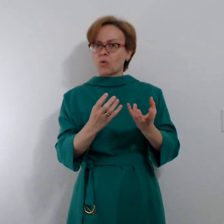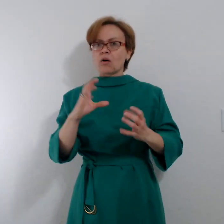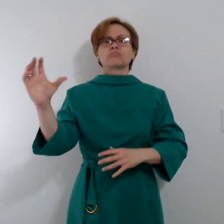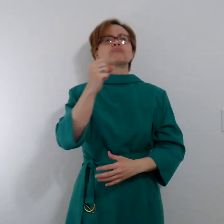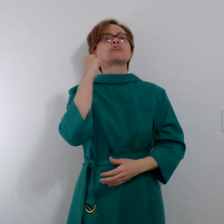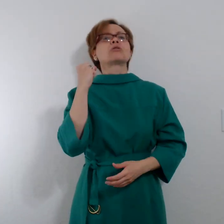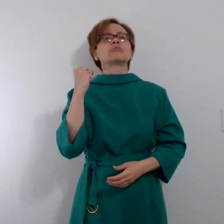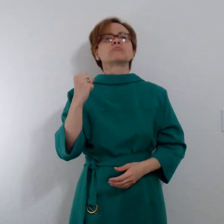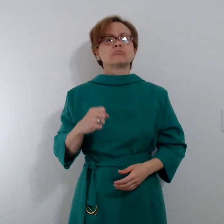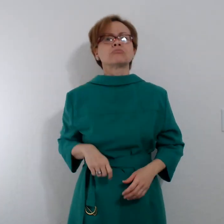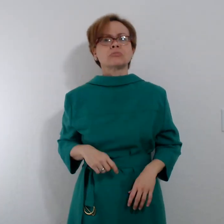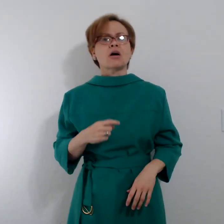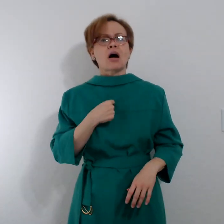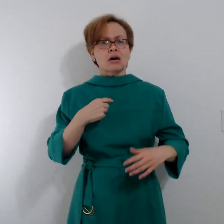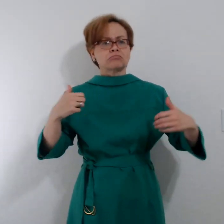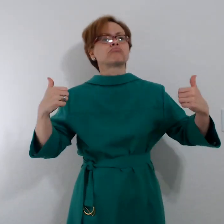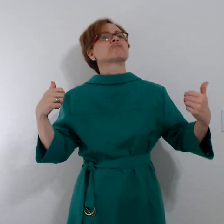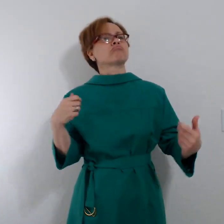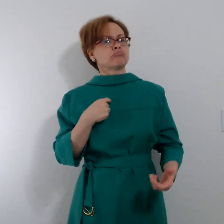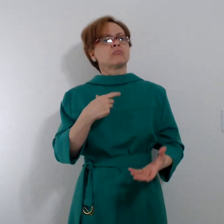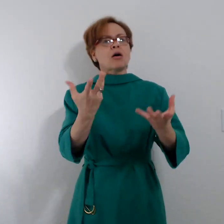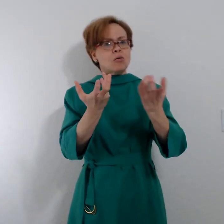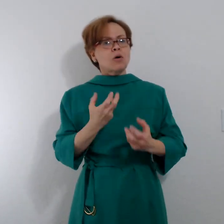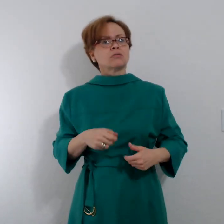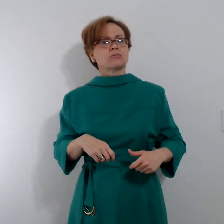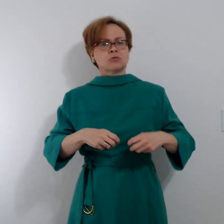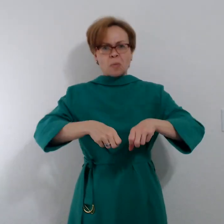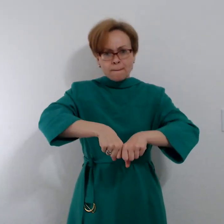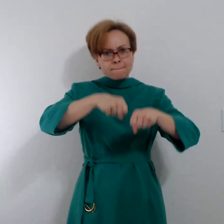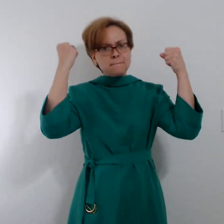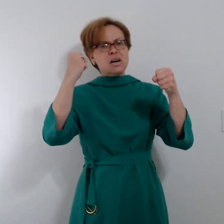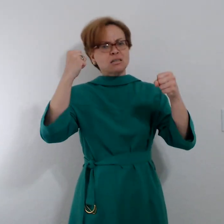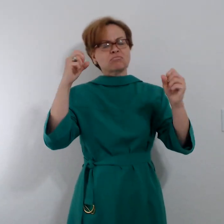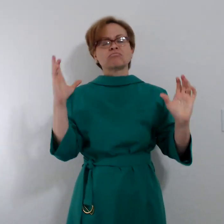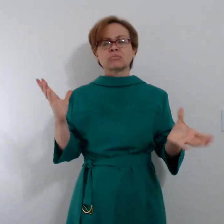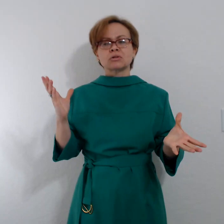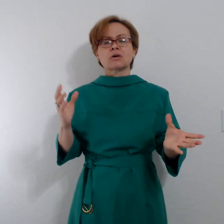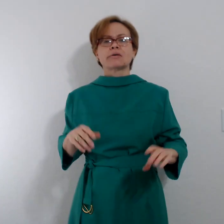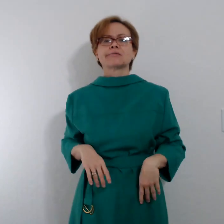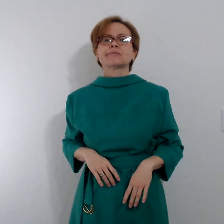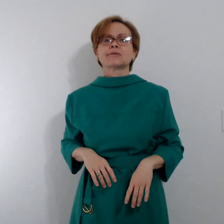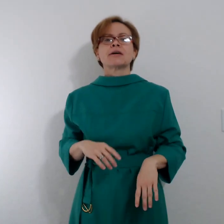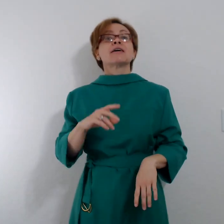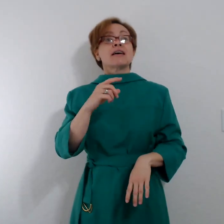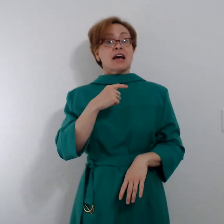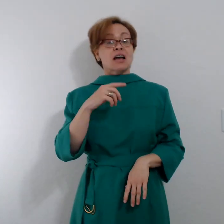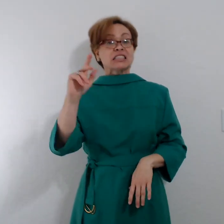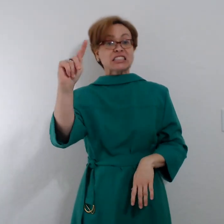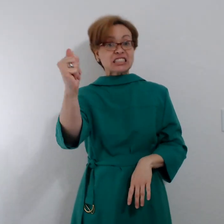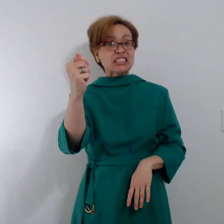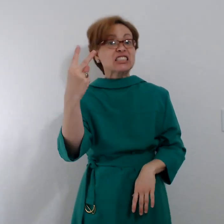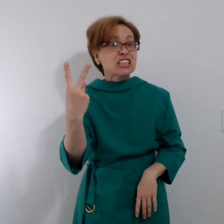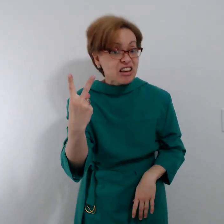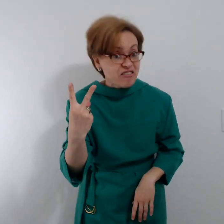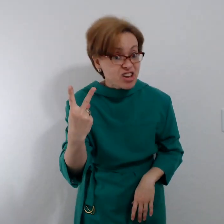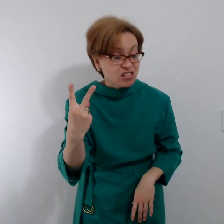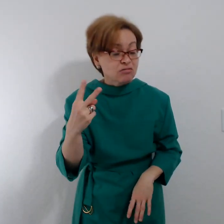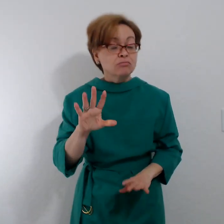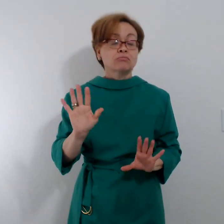world record was 8 minutes and 58 seconds, held by Tom Zetas, that guy with the whale lungs I told